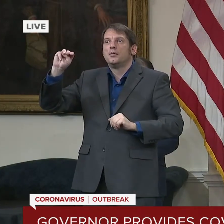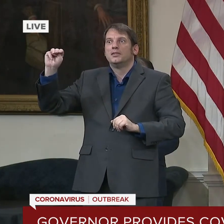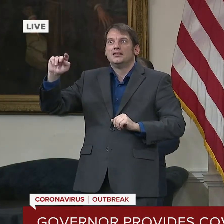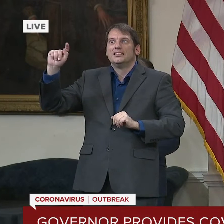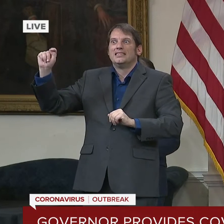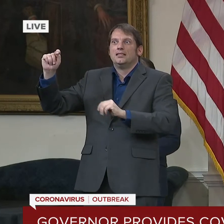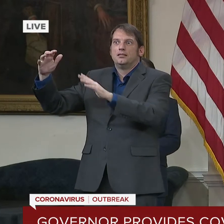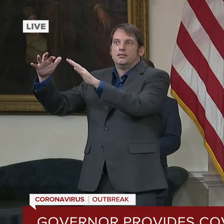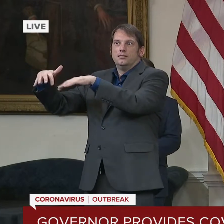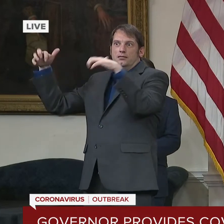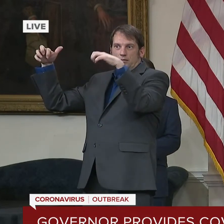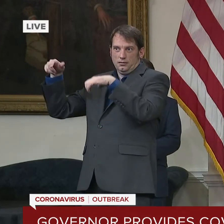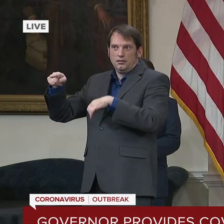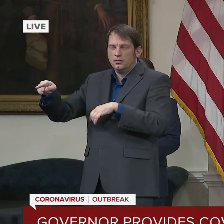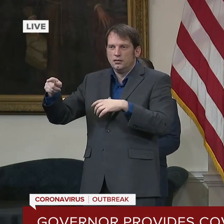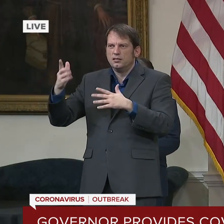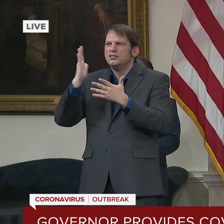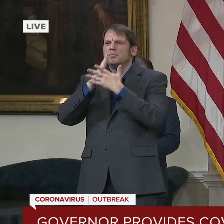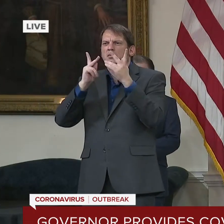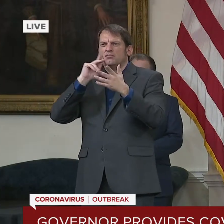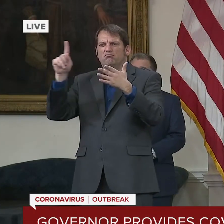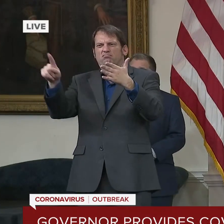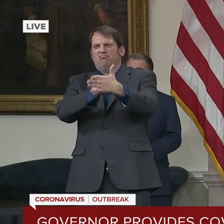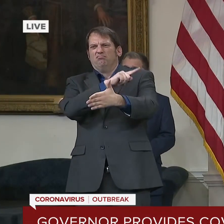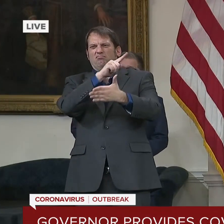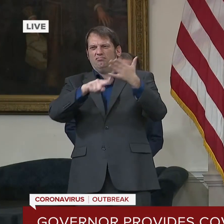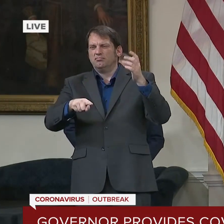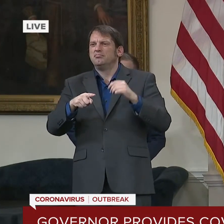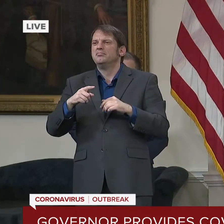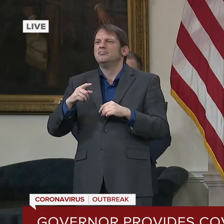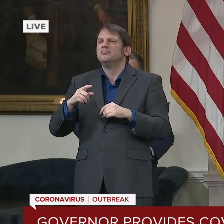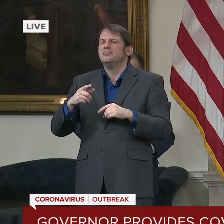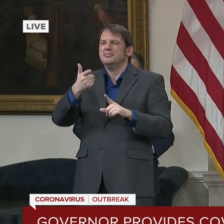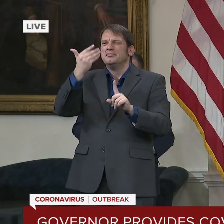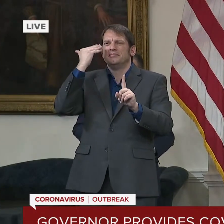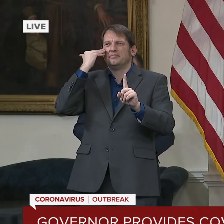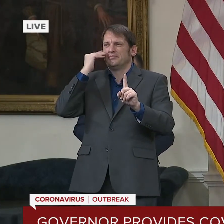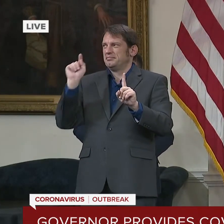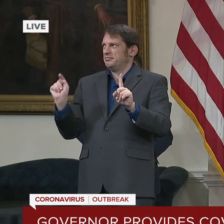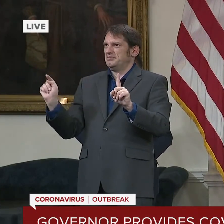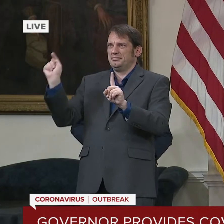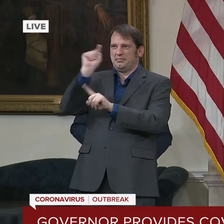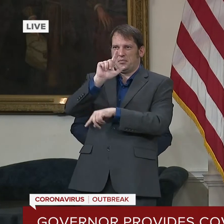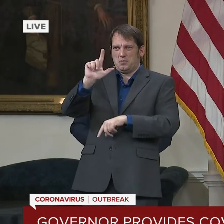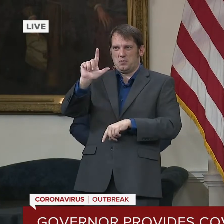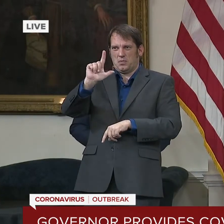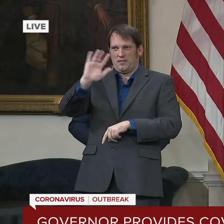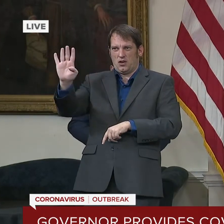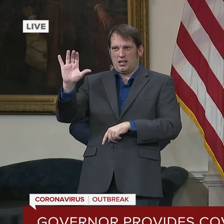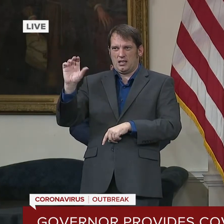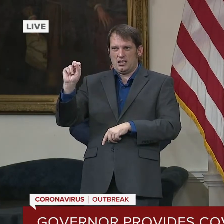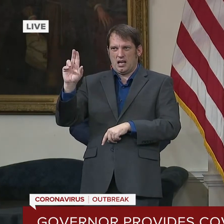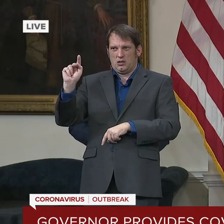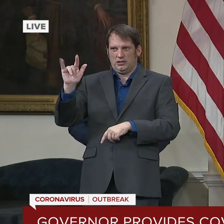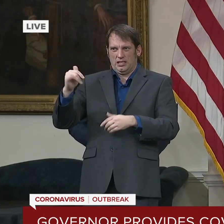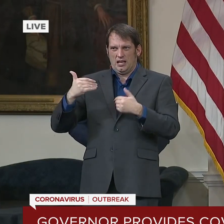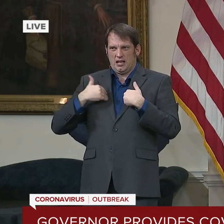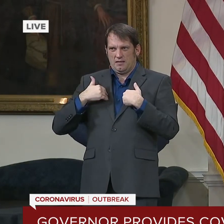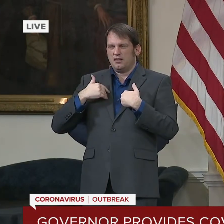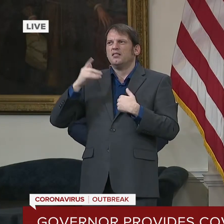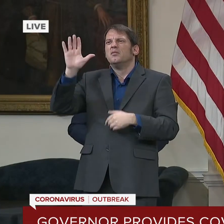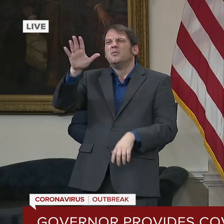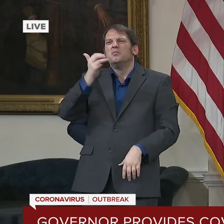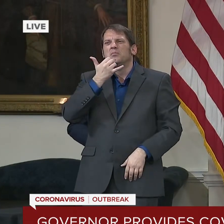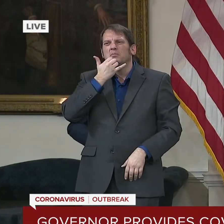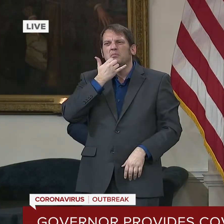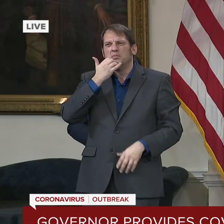talk, they're all, is a kind of a patchwork cobbled together, and people are saying, why not have a centralized system? I know you